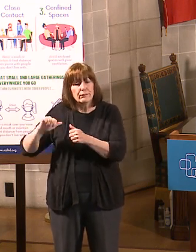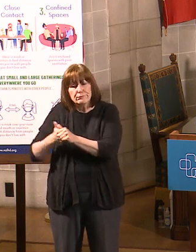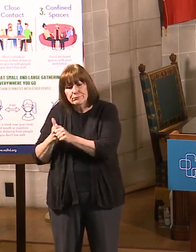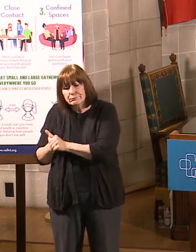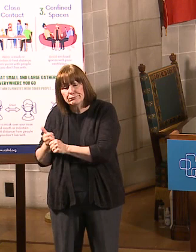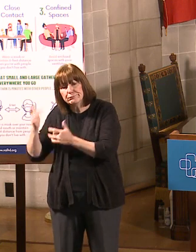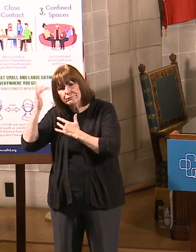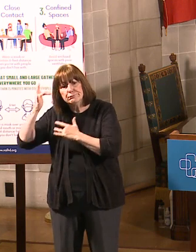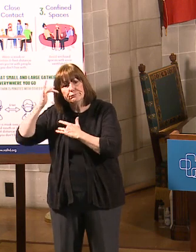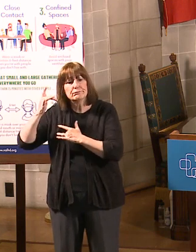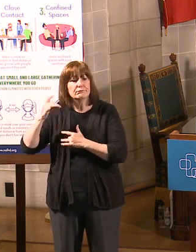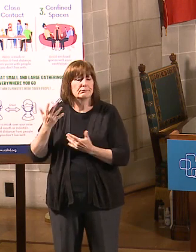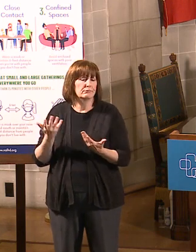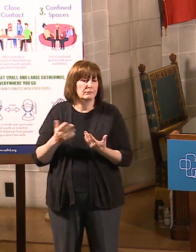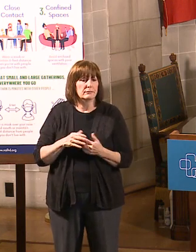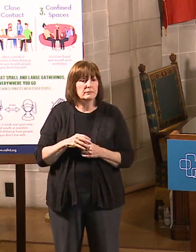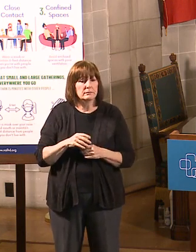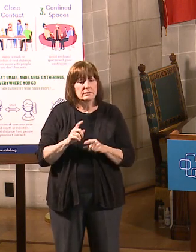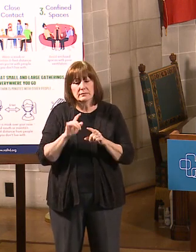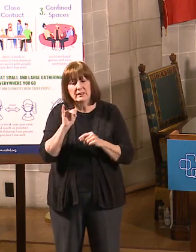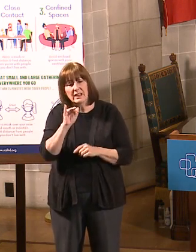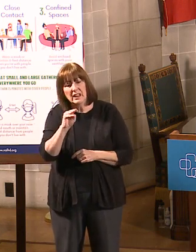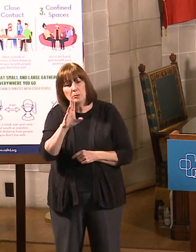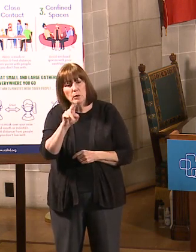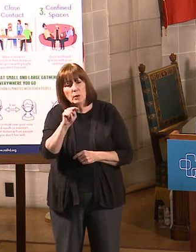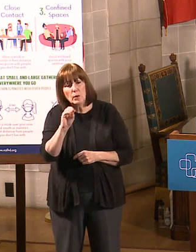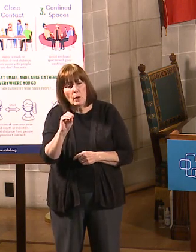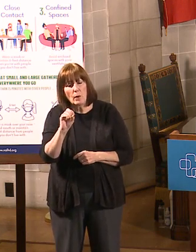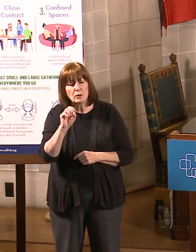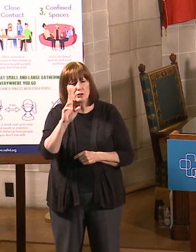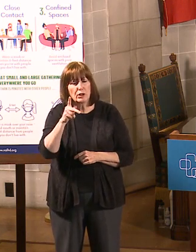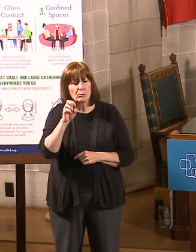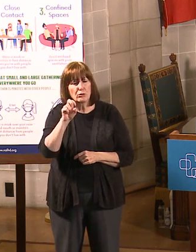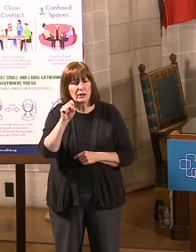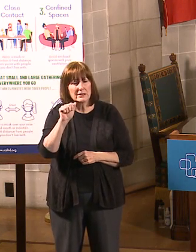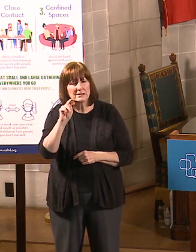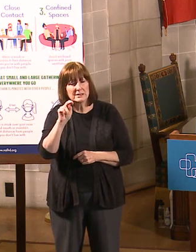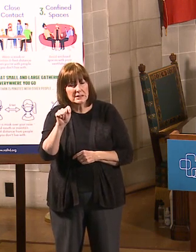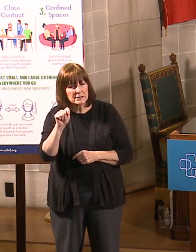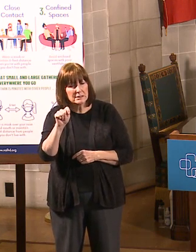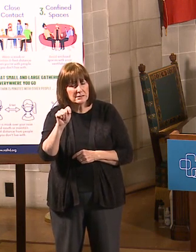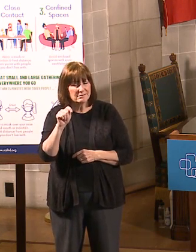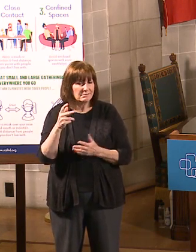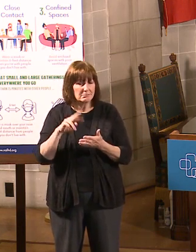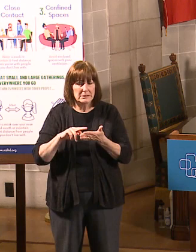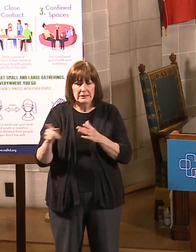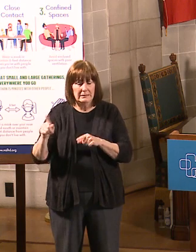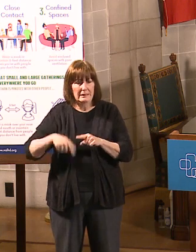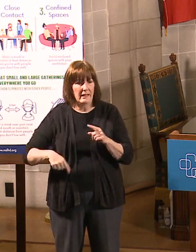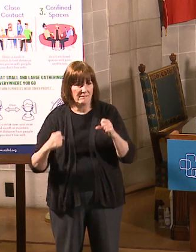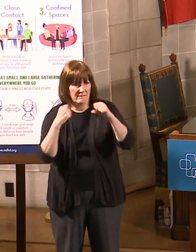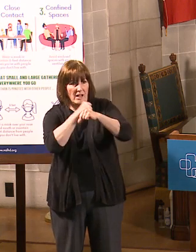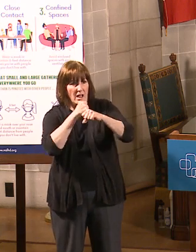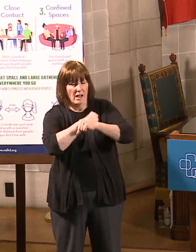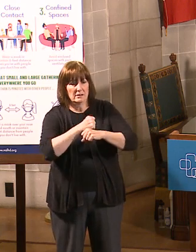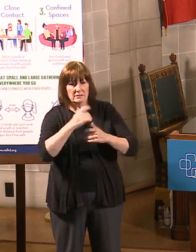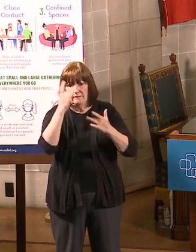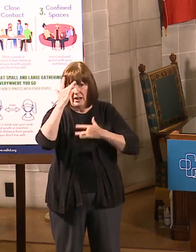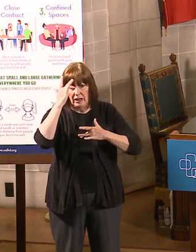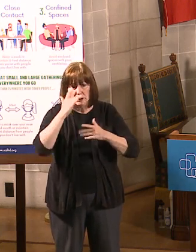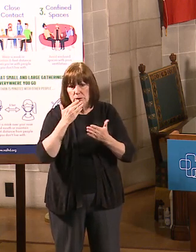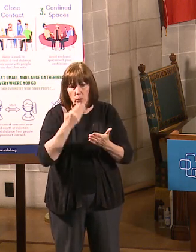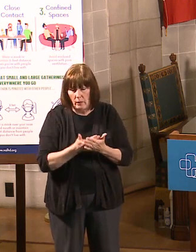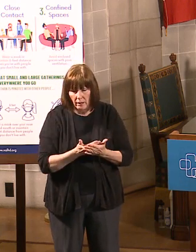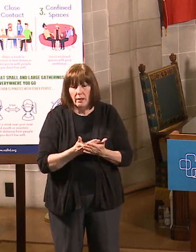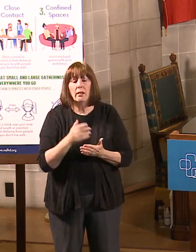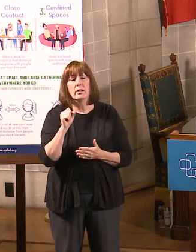immunosuppression due to whatever reason on immunosuppressive drugs. So this is, it's